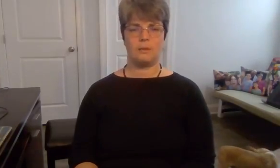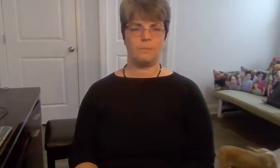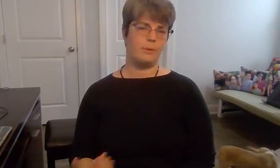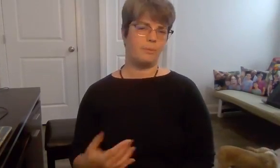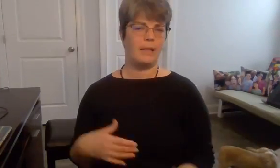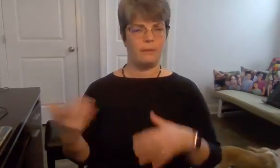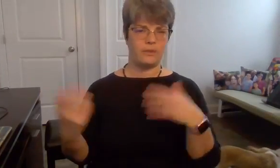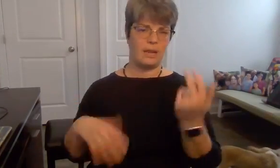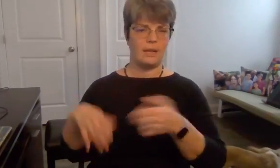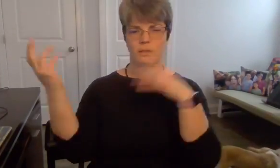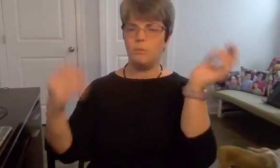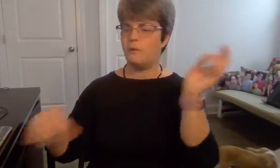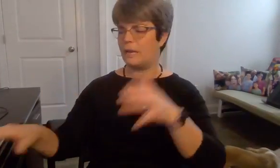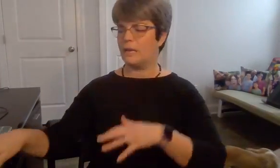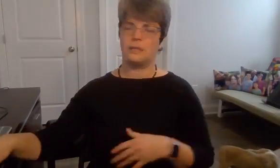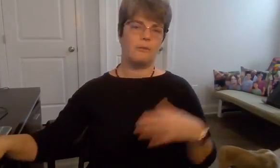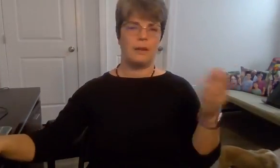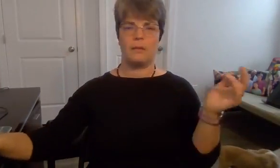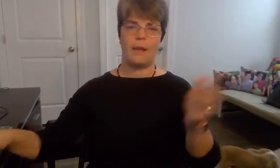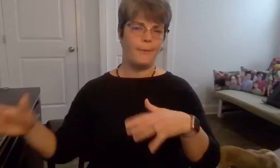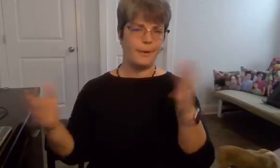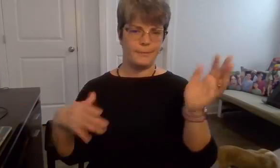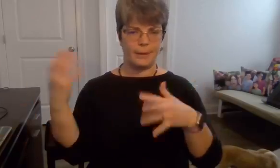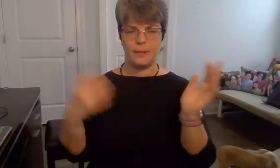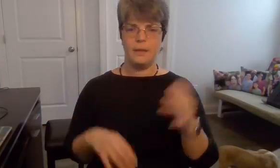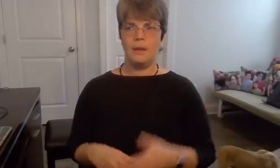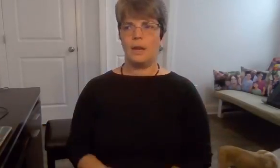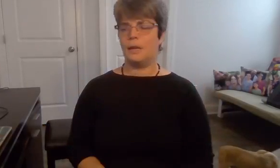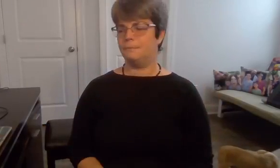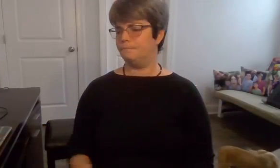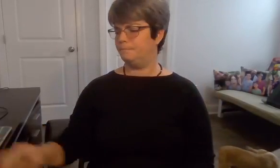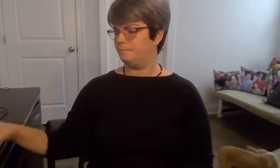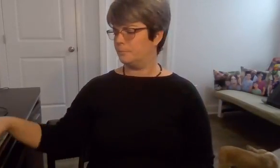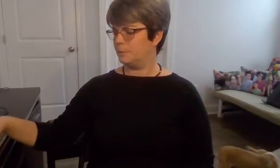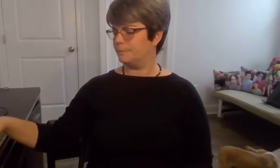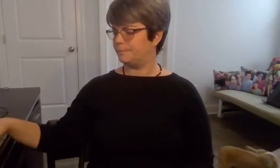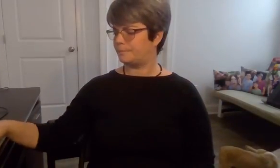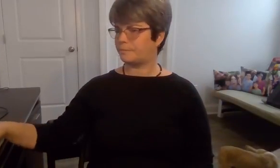They're playing with their hands. They're moving their hands around a lot more, right?